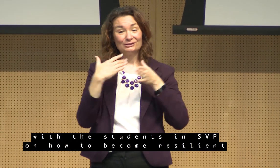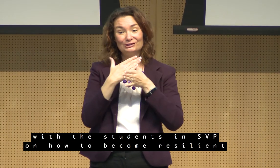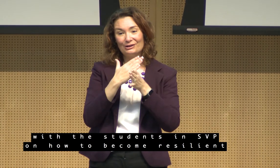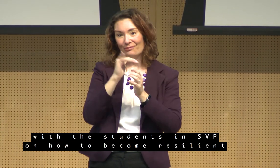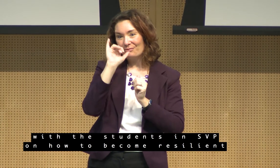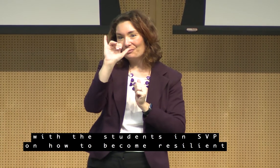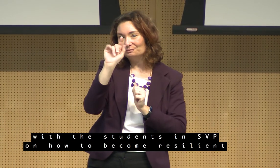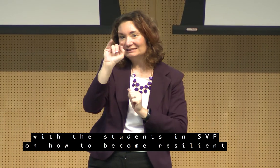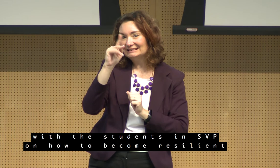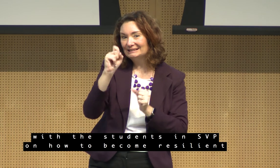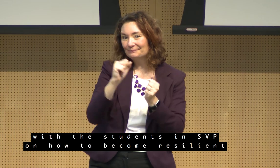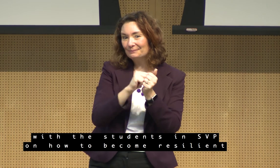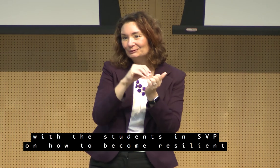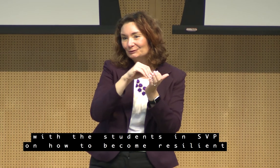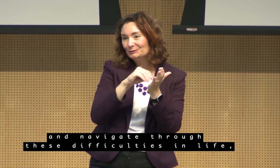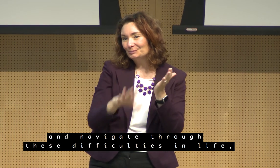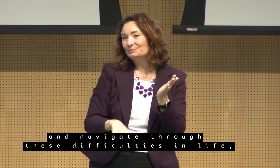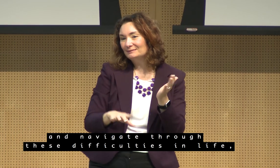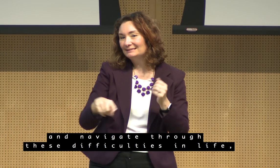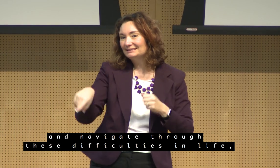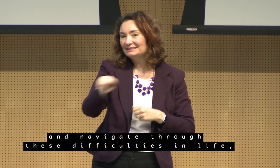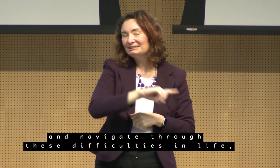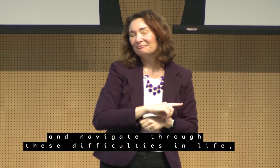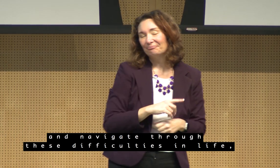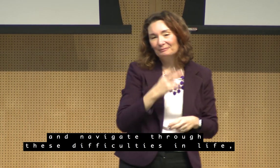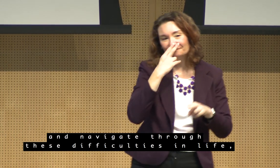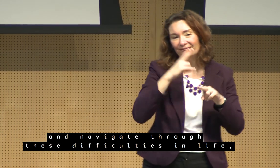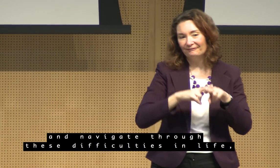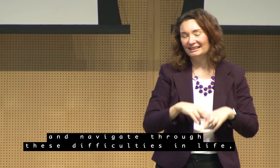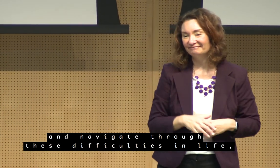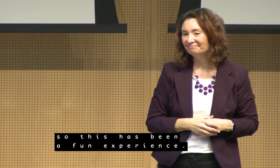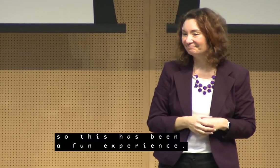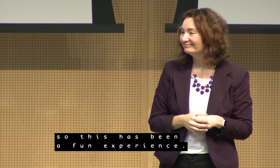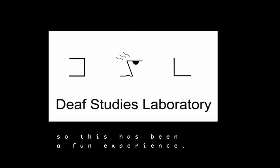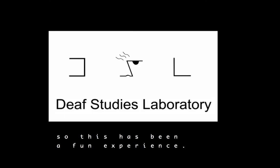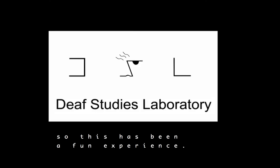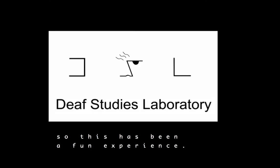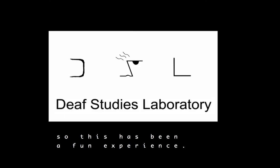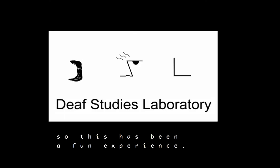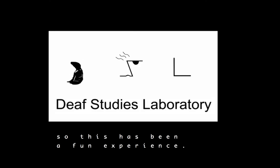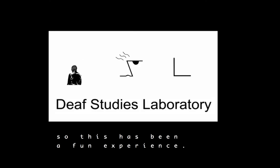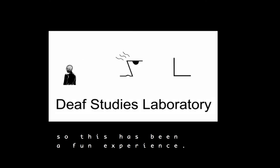SVP on how to become resilient and navigate through these difficulties in life. So this has been a fun experience.